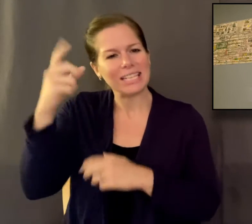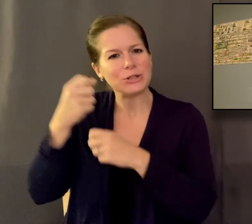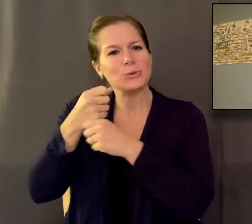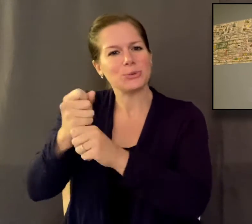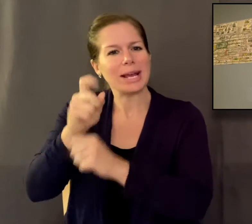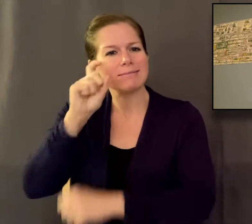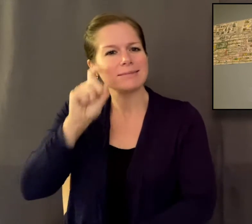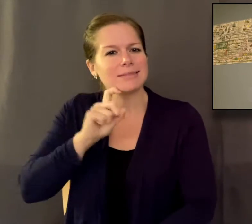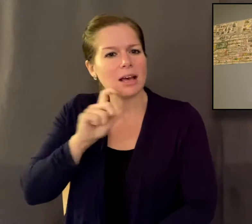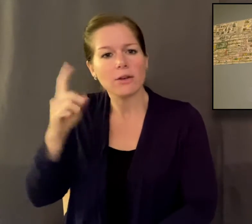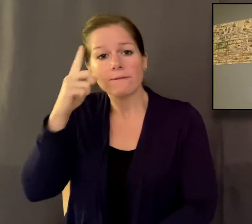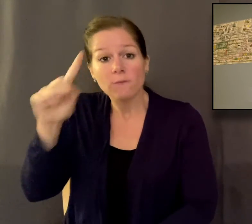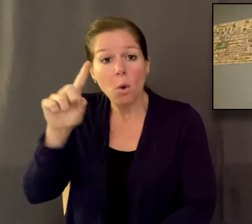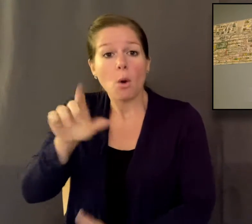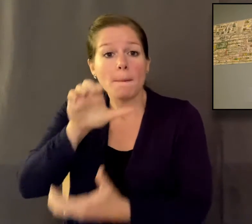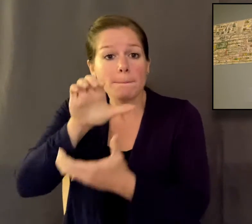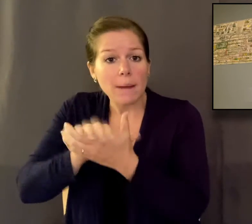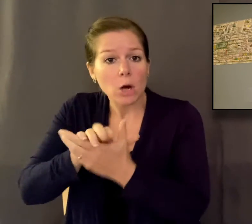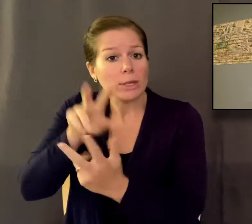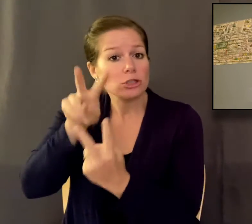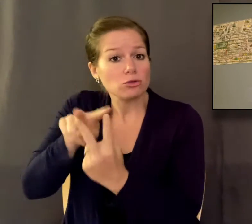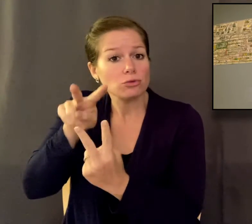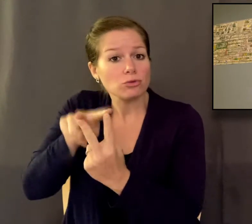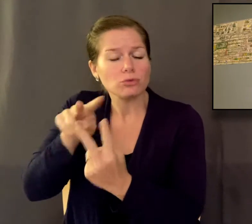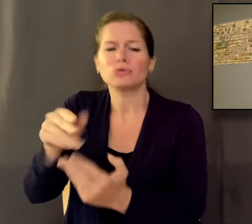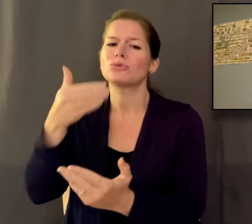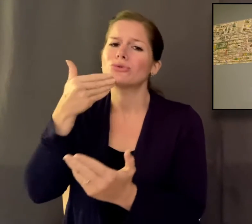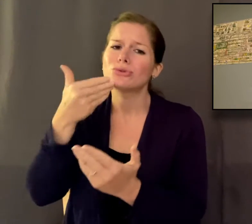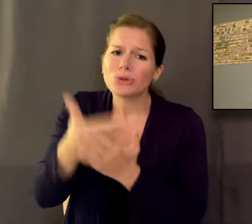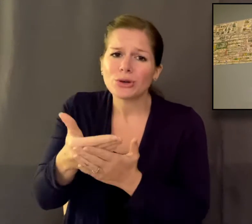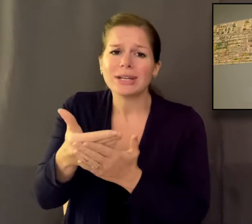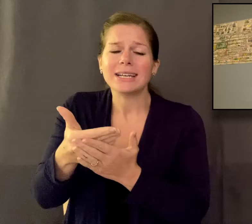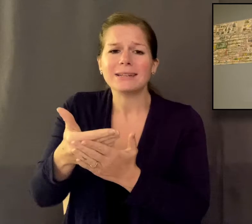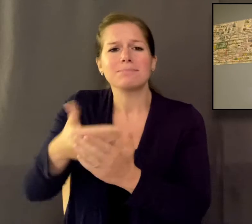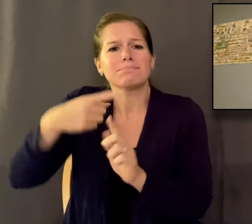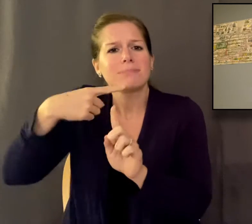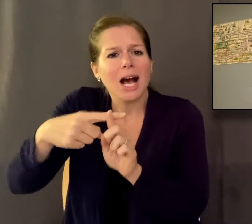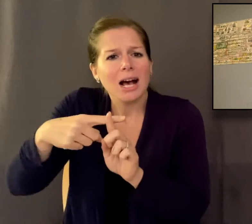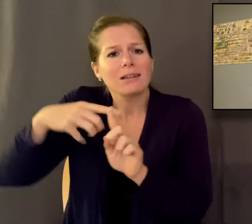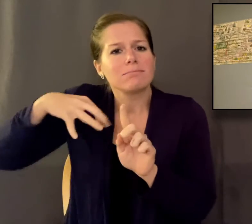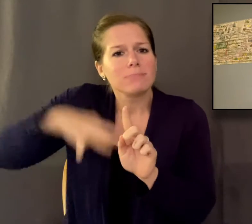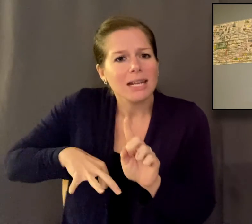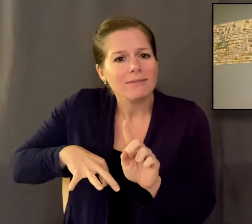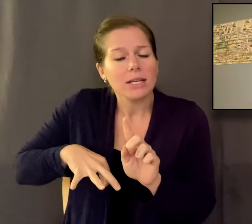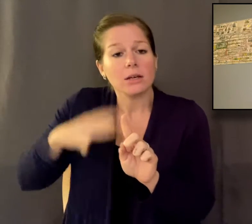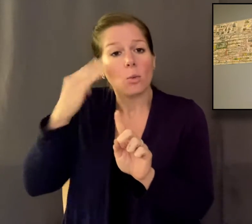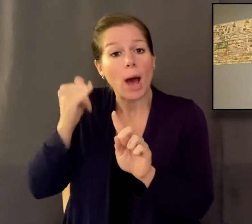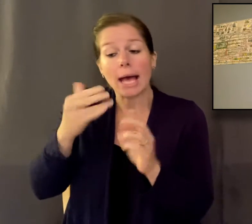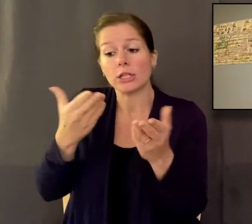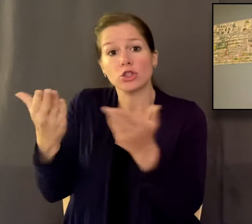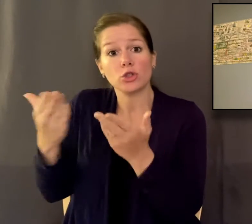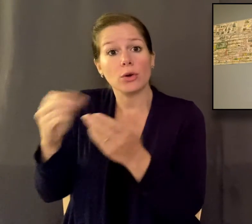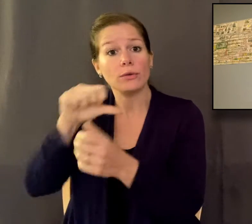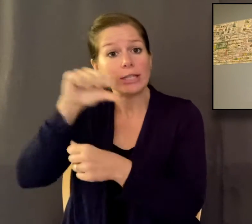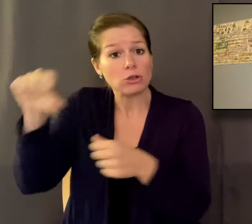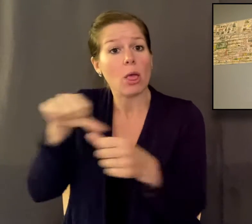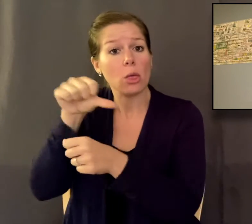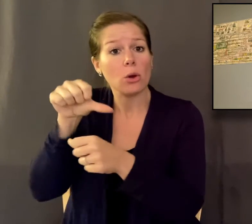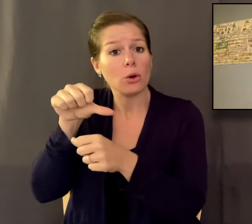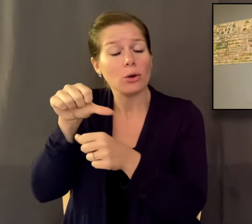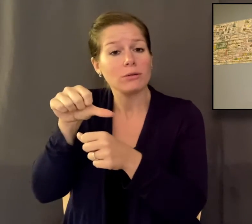in Genesis, and this is a good thing. Not only that, it serves the other person, and as we see in